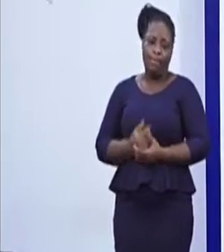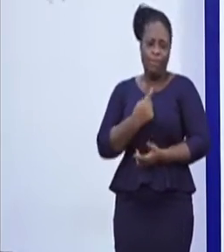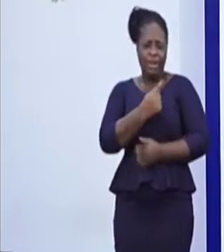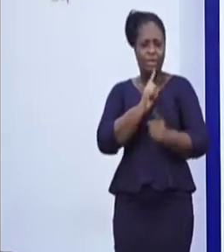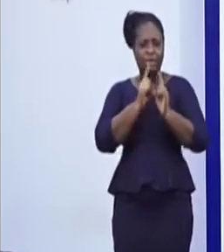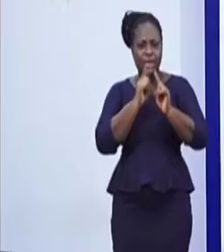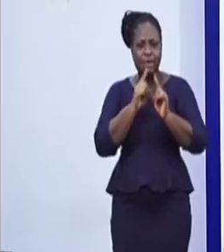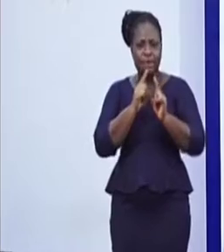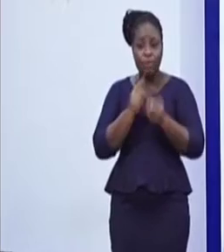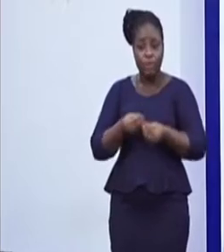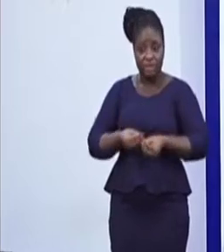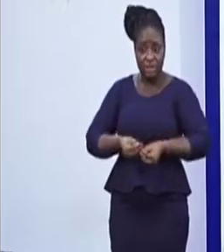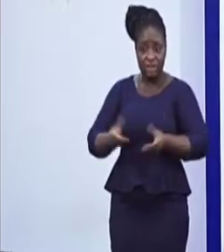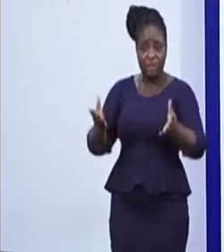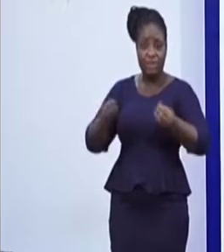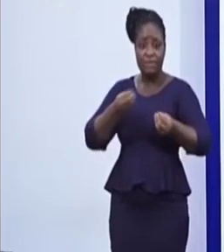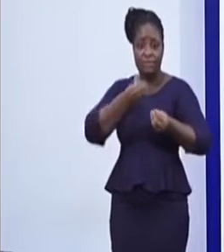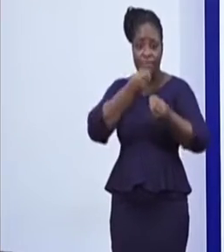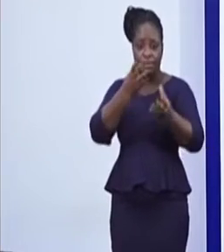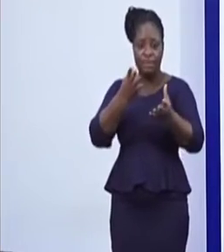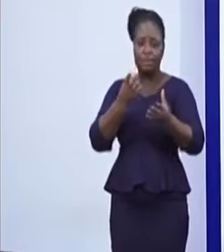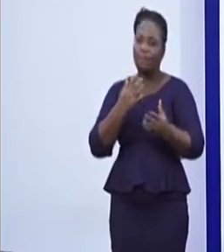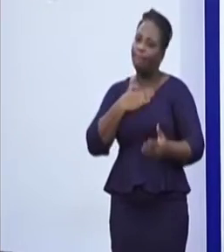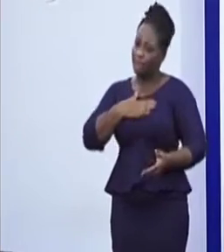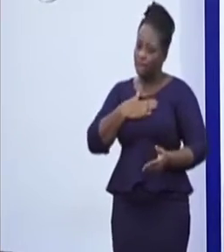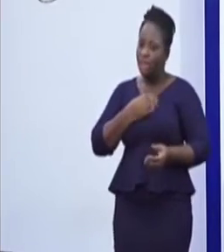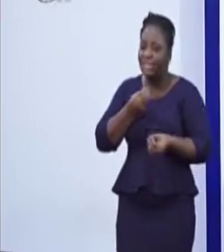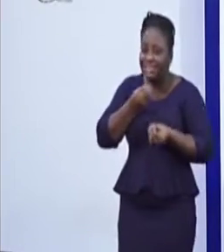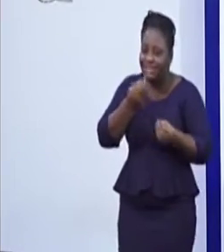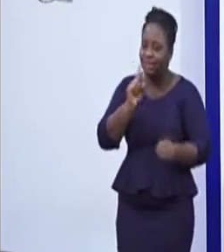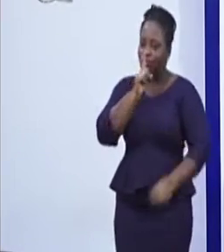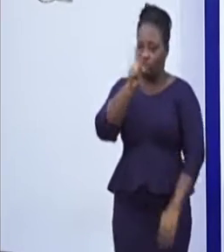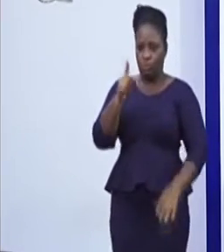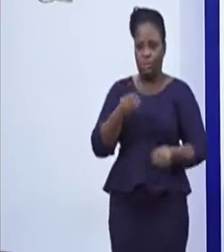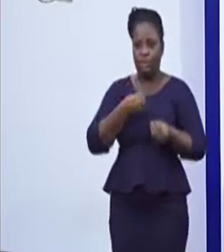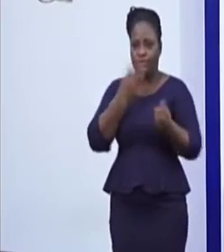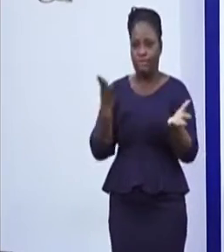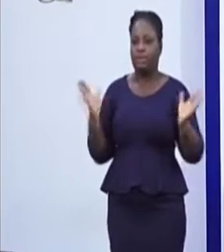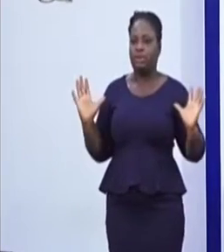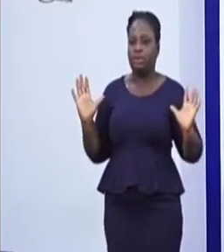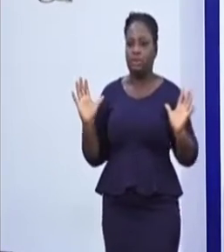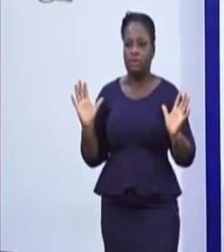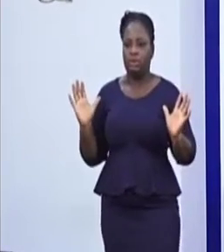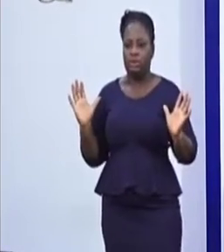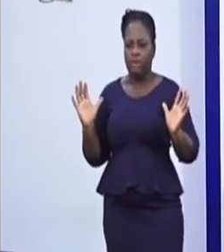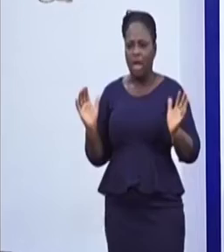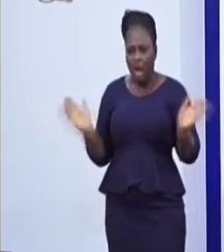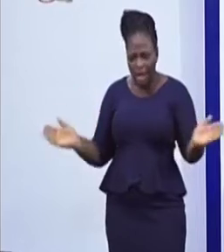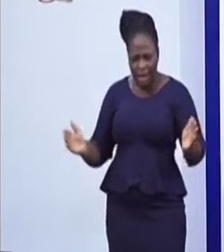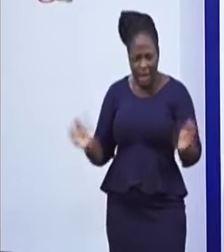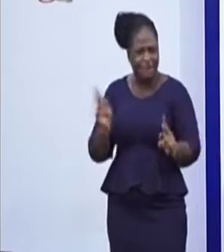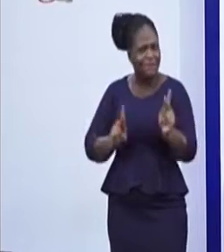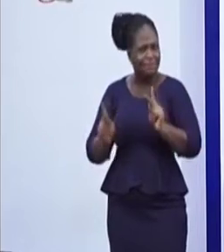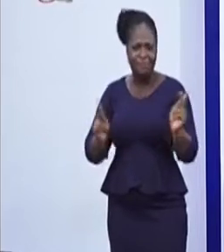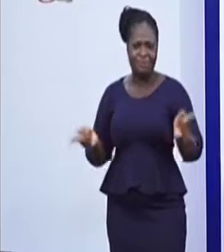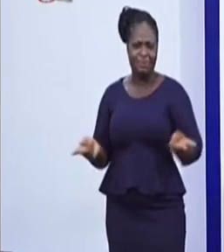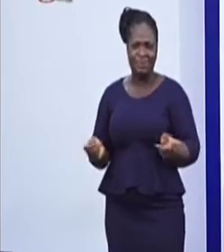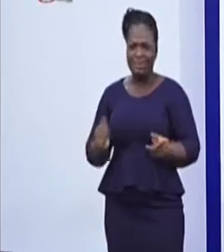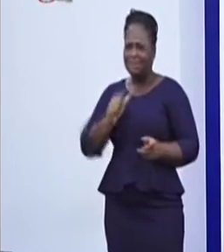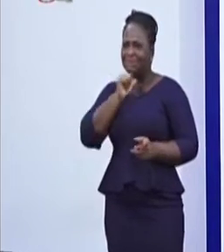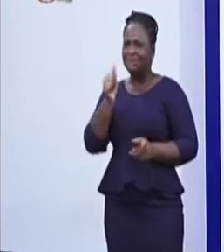fact that when you are sharing information, share facts, share what is true, what is empowering, what they encourage people.